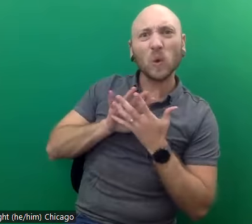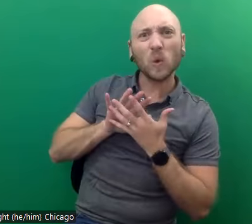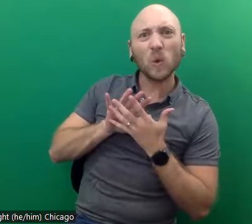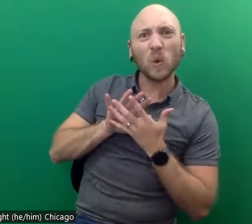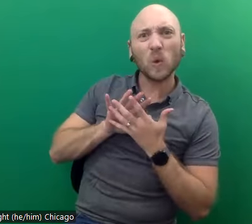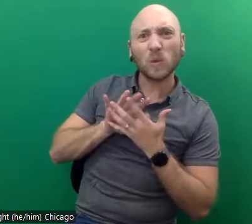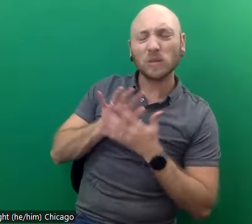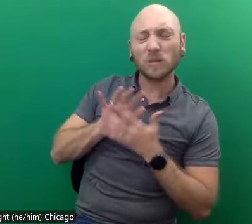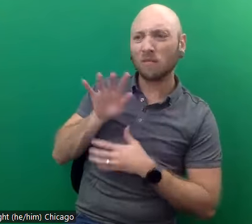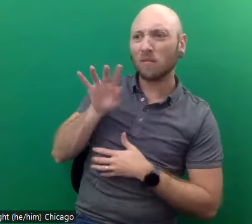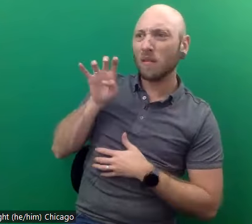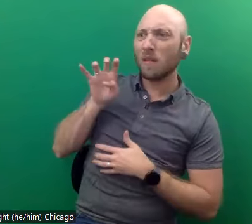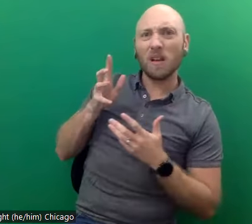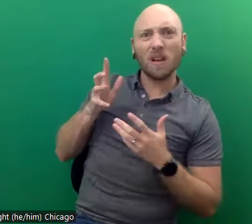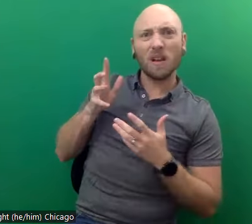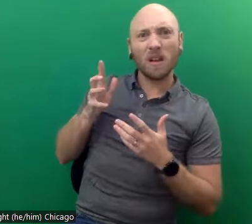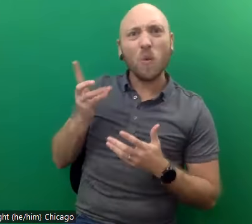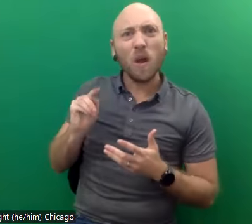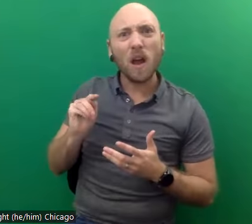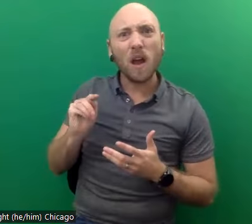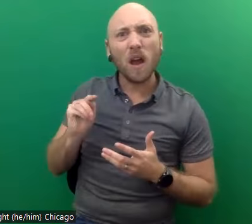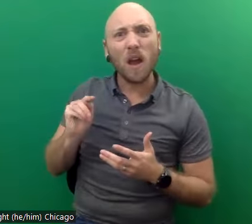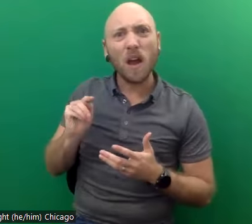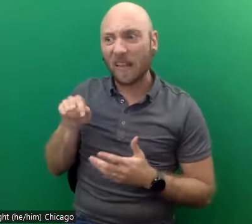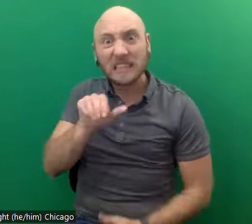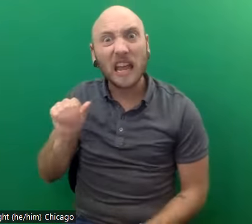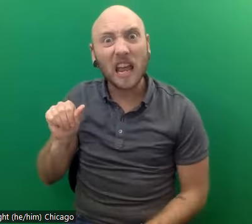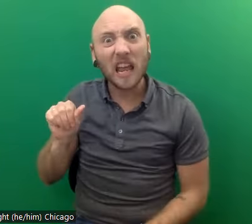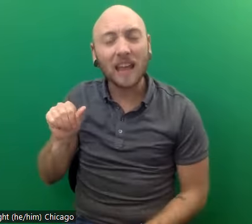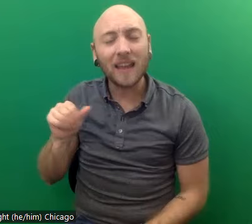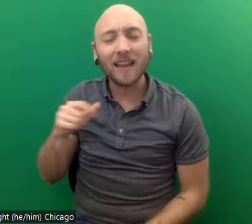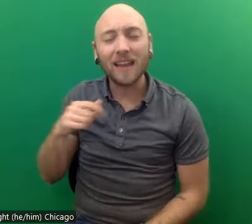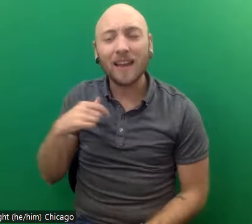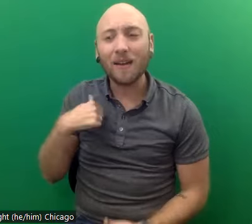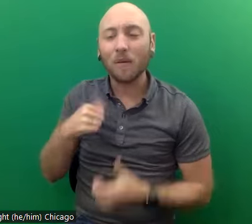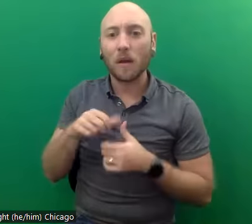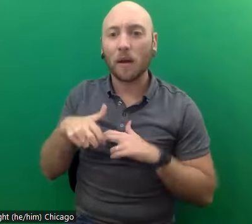this is Alcoholics Anonymous. And I remember sitting down and I made it through that whole meeting.